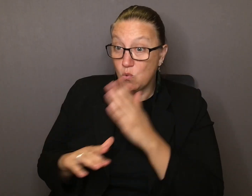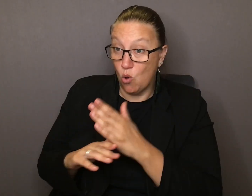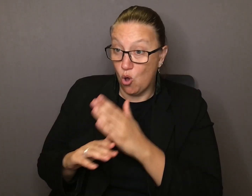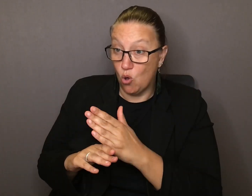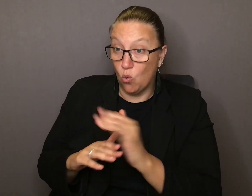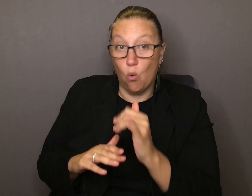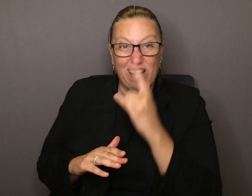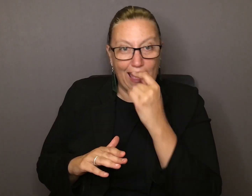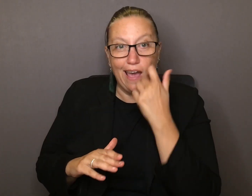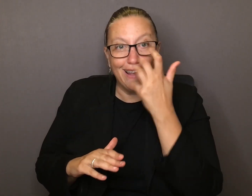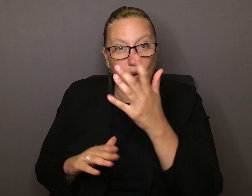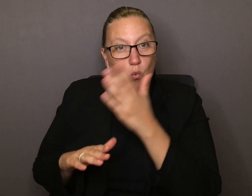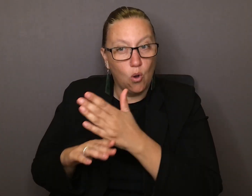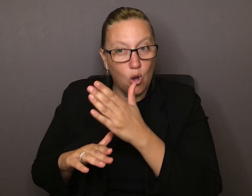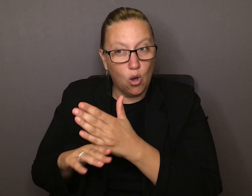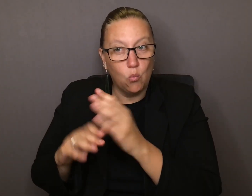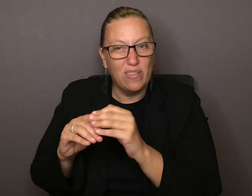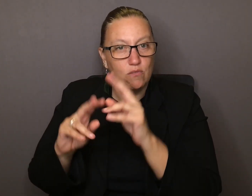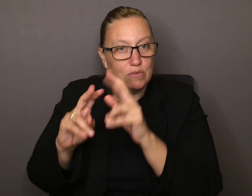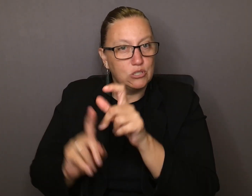they wish researchers understood from the outset.